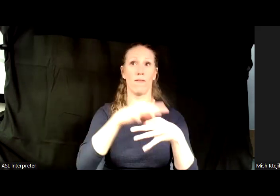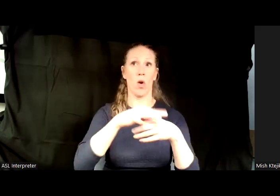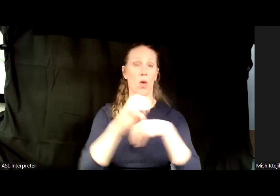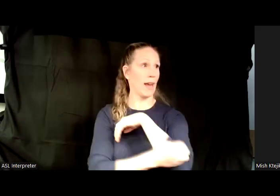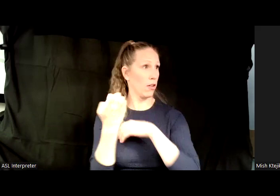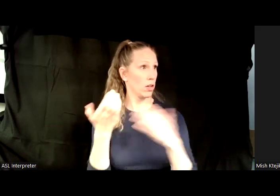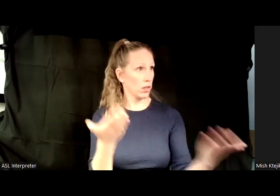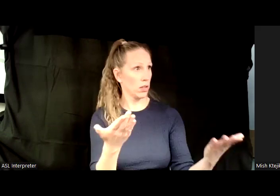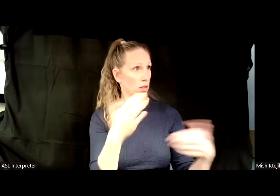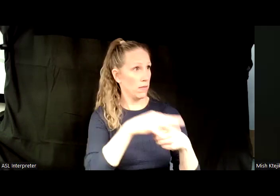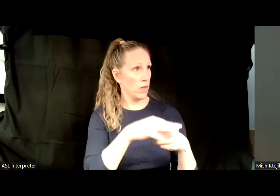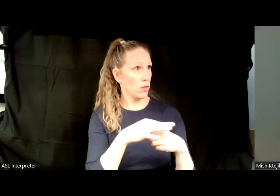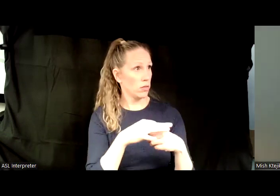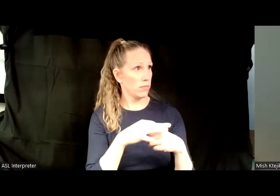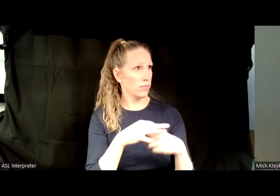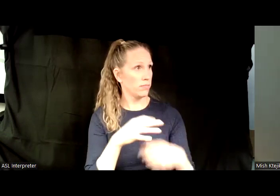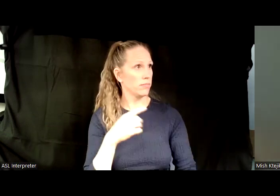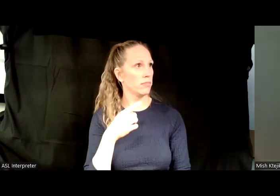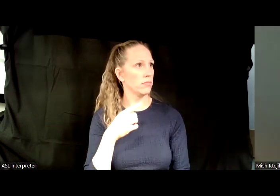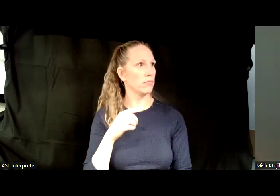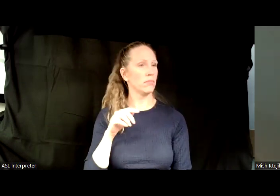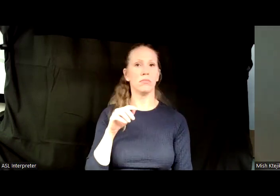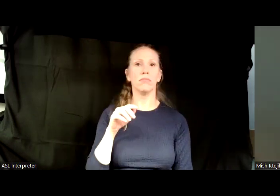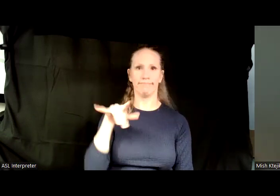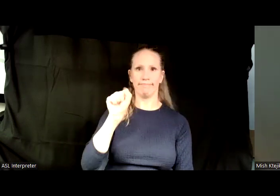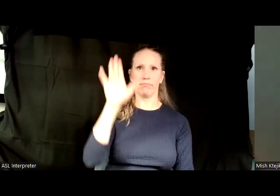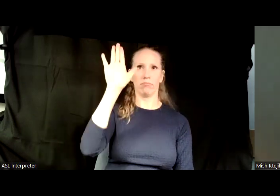And let's go ahead and do a vote. Eric? Aye.